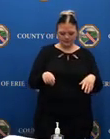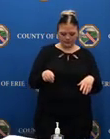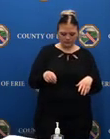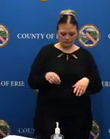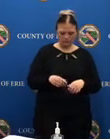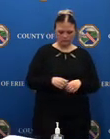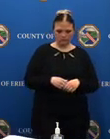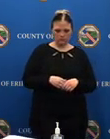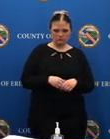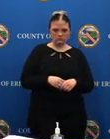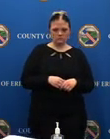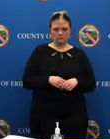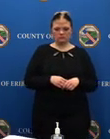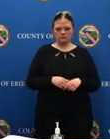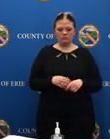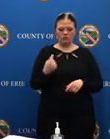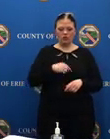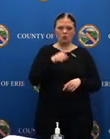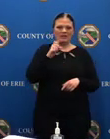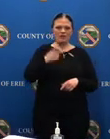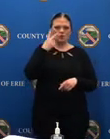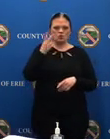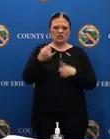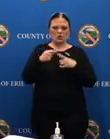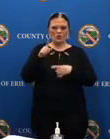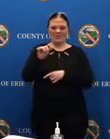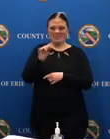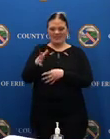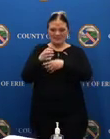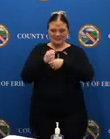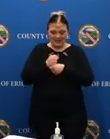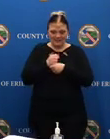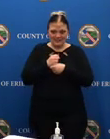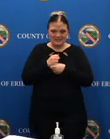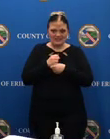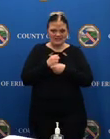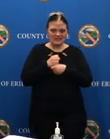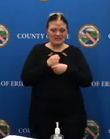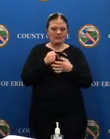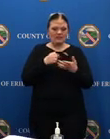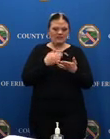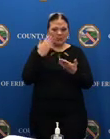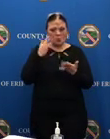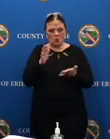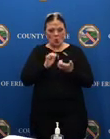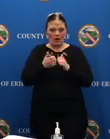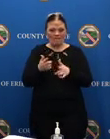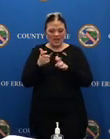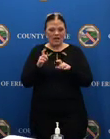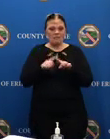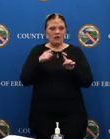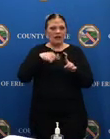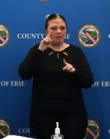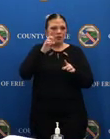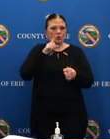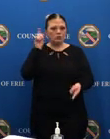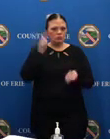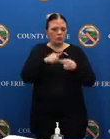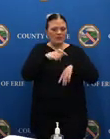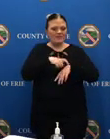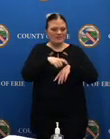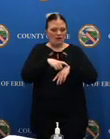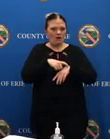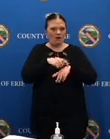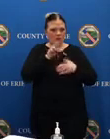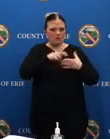while we'll have to see when the lab gets it how much faster, we do believe it will cut down the time. We'll be able to do more tests